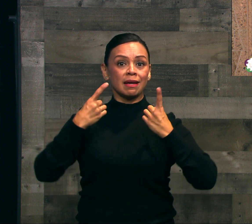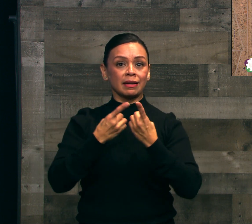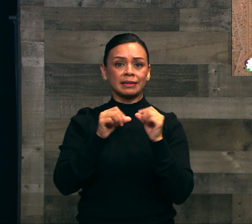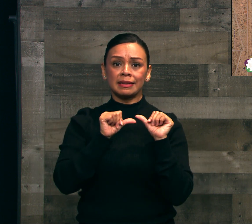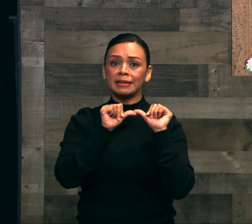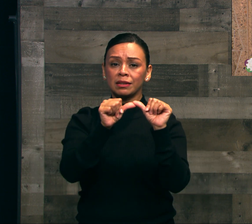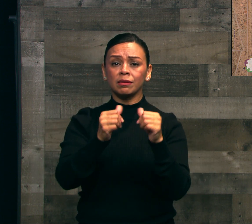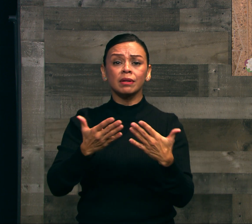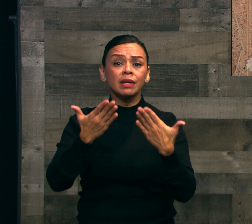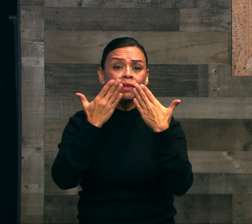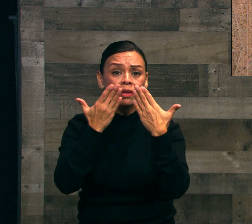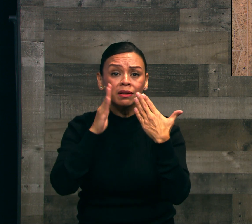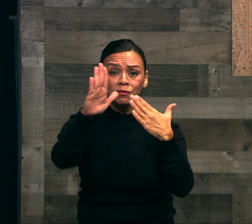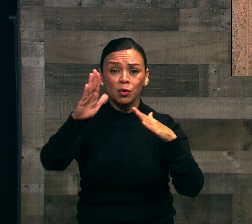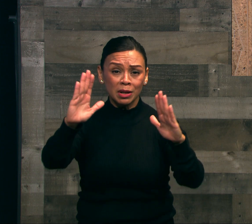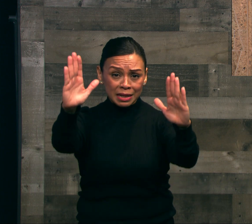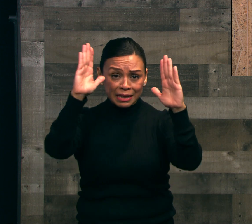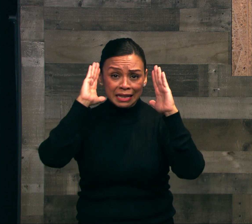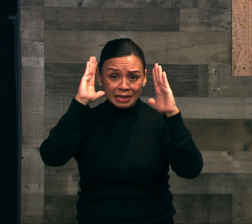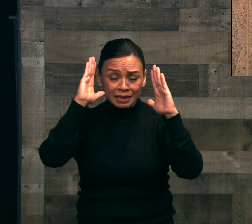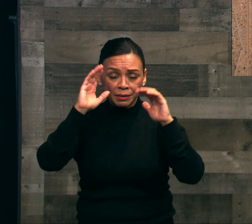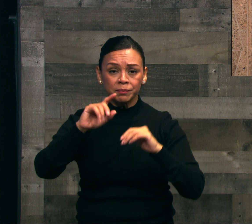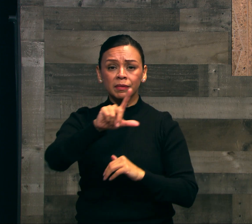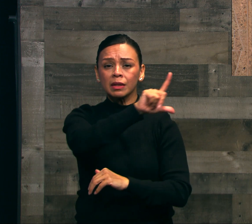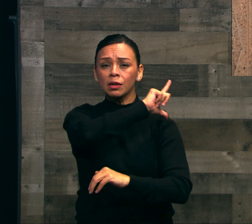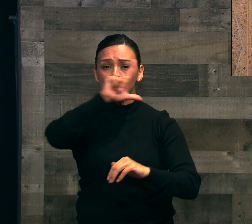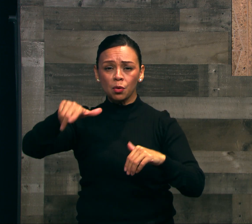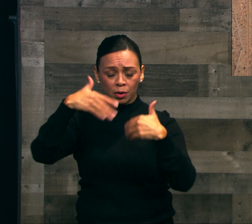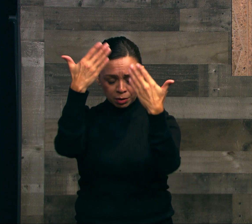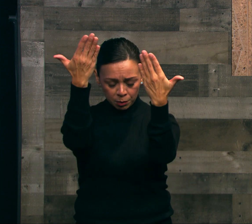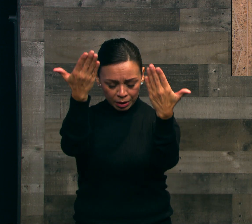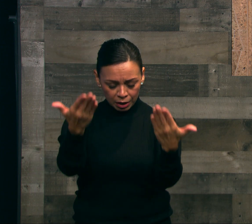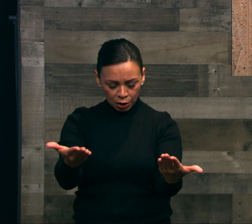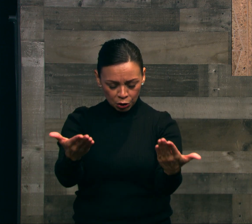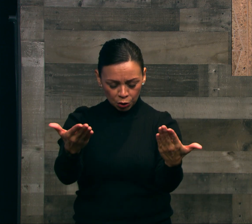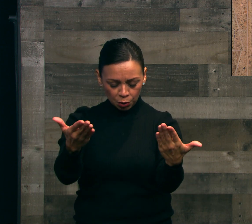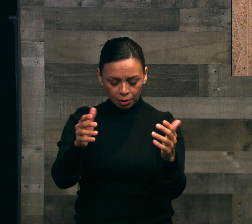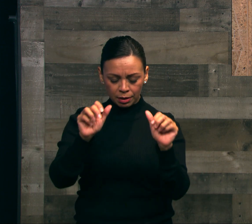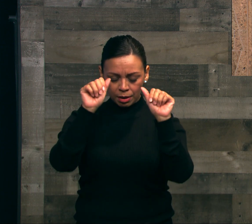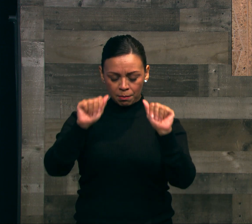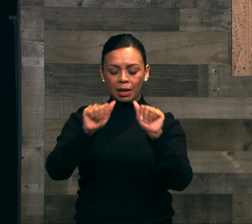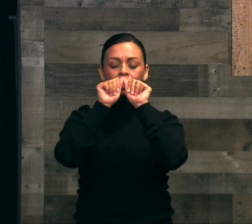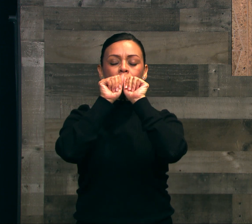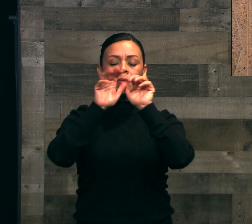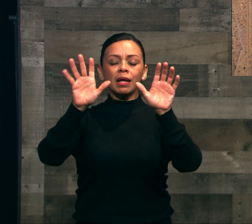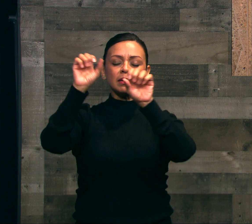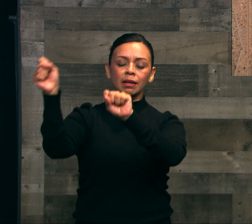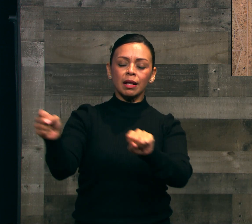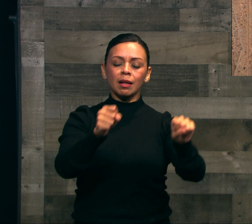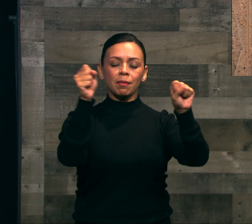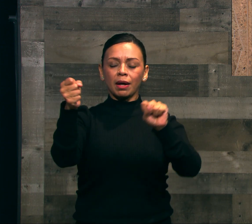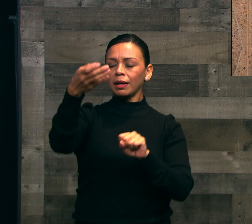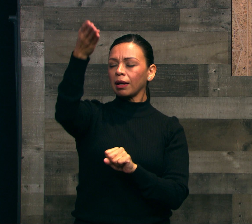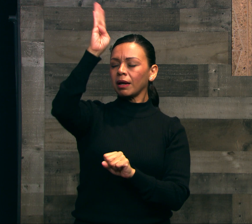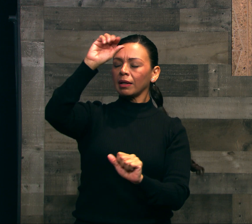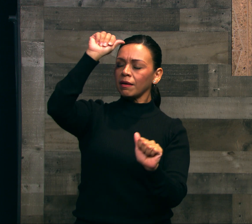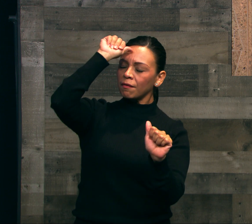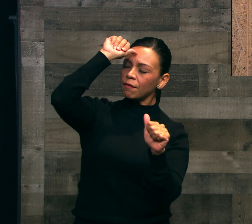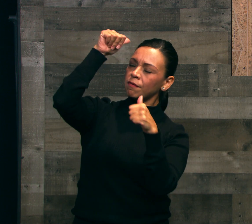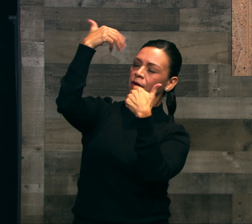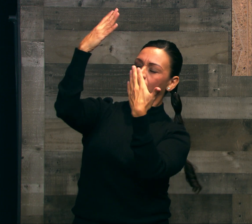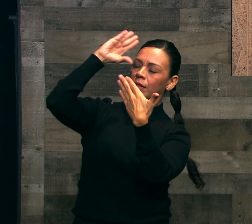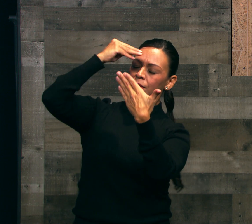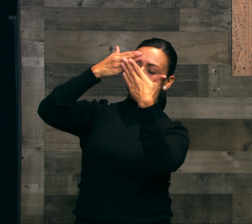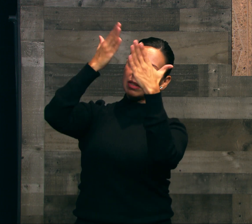archdiocese. Thank you very much for listening. The Lord be with you. And may the blessing of